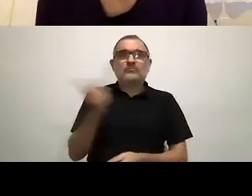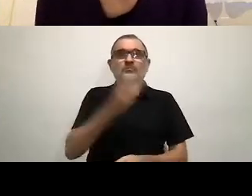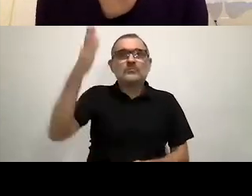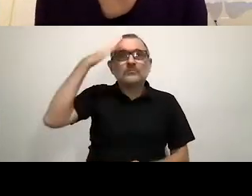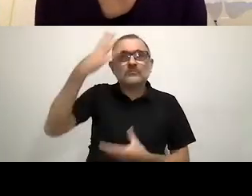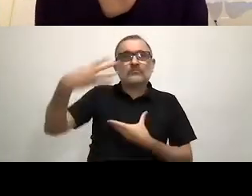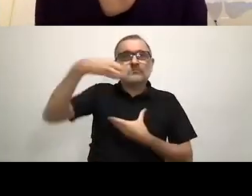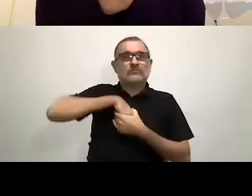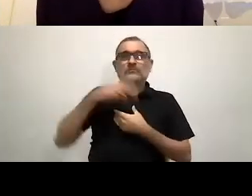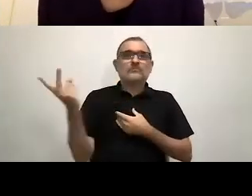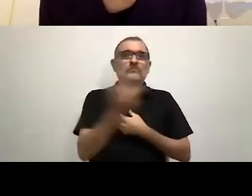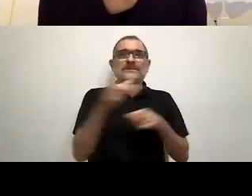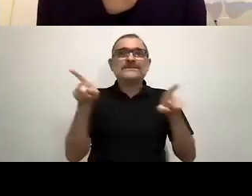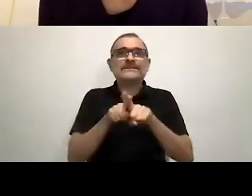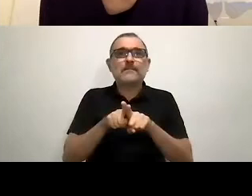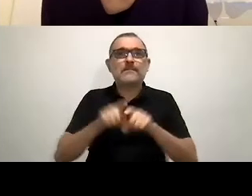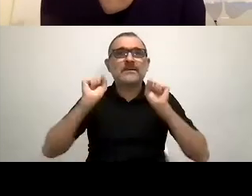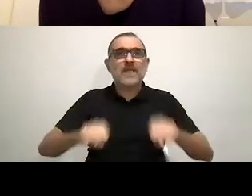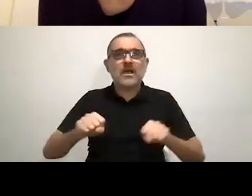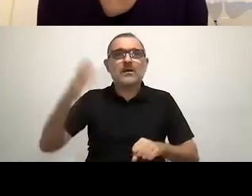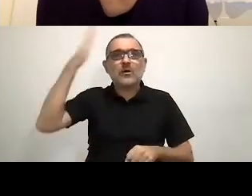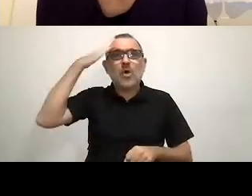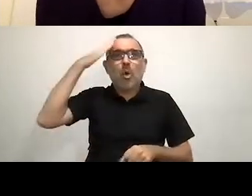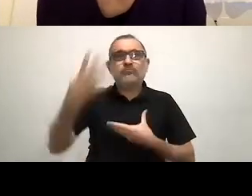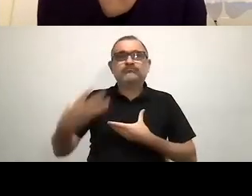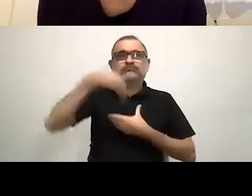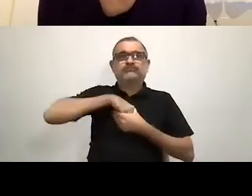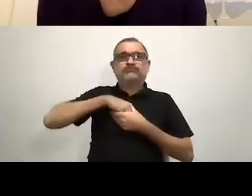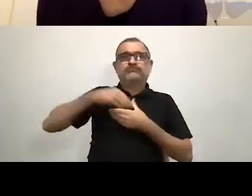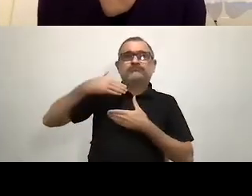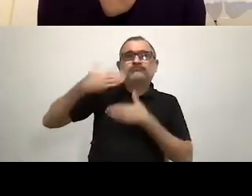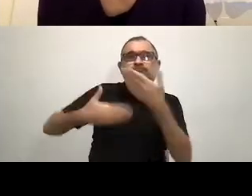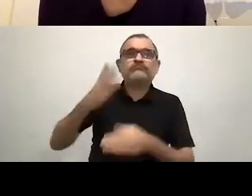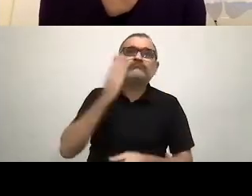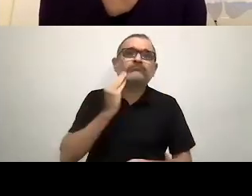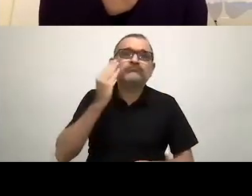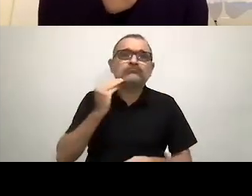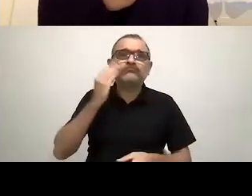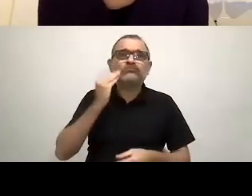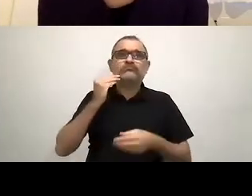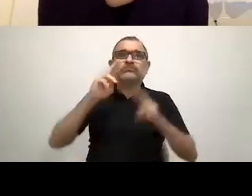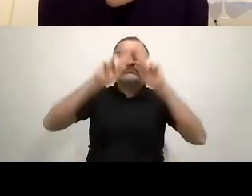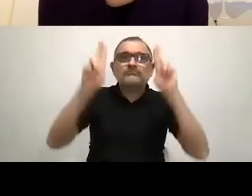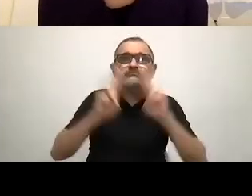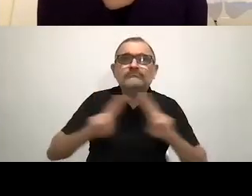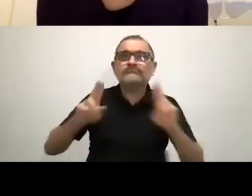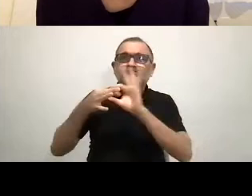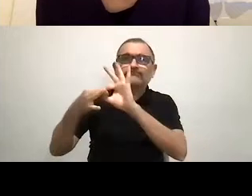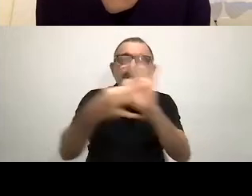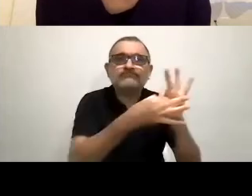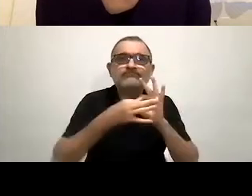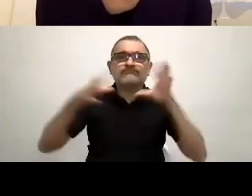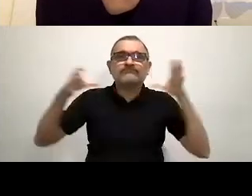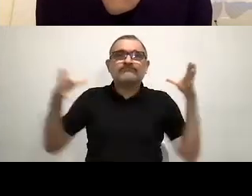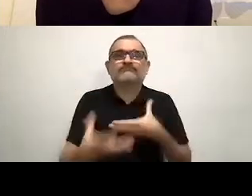social affairs. That's obviously very important to work in the international field. You should